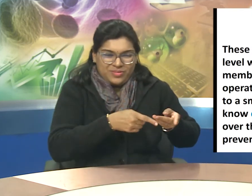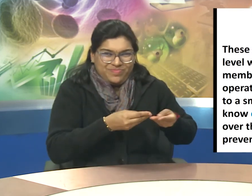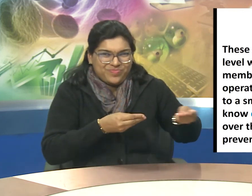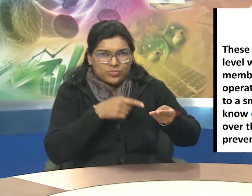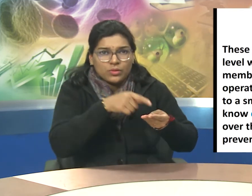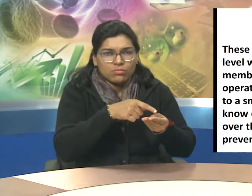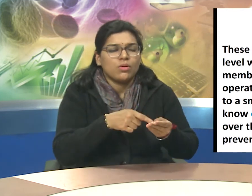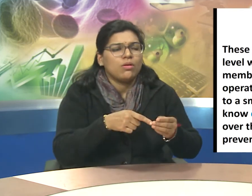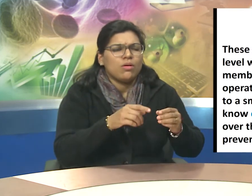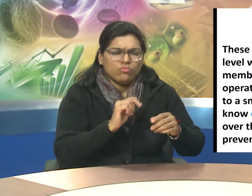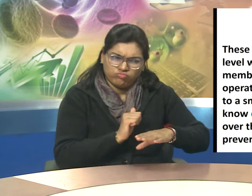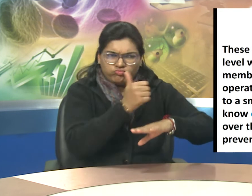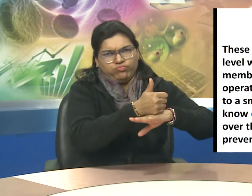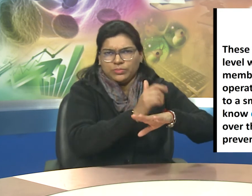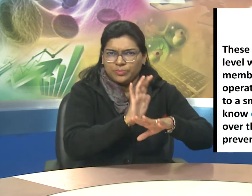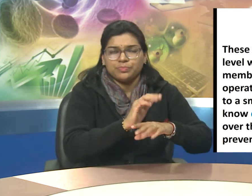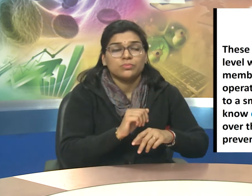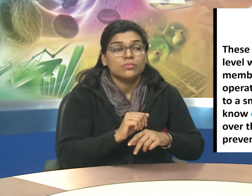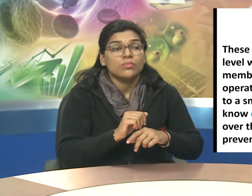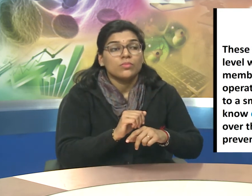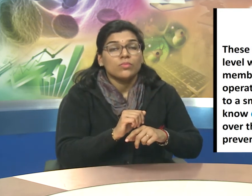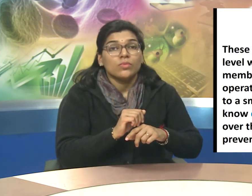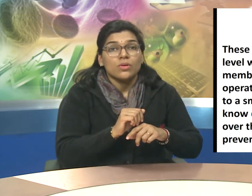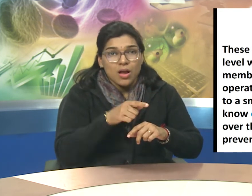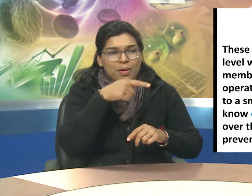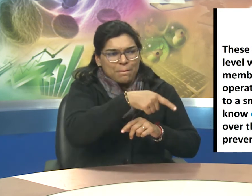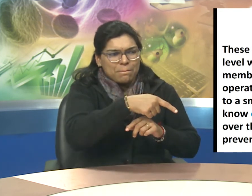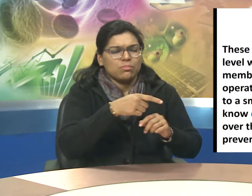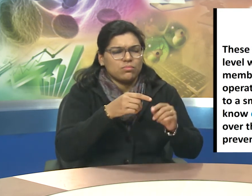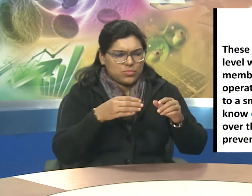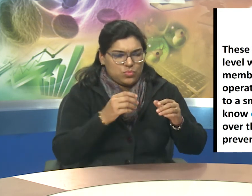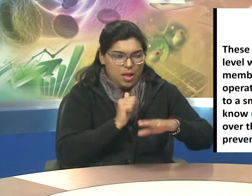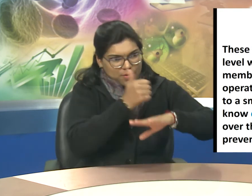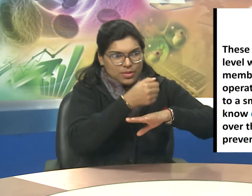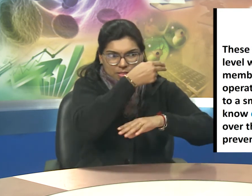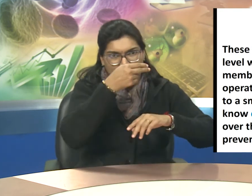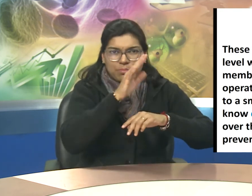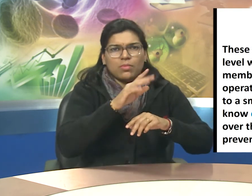sometimes non-borrower members residing in one locality.